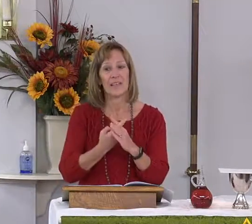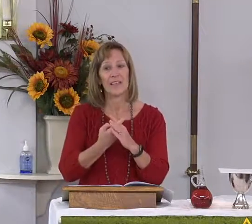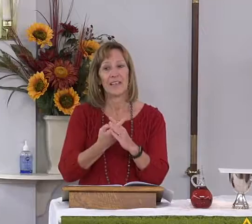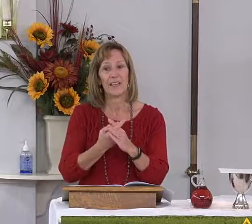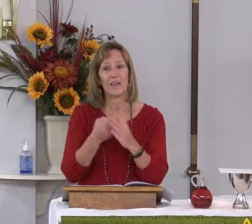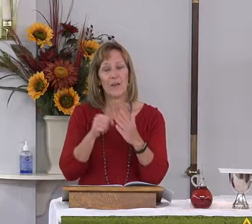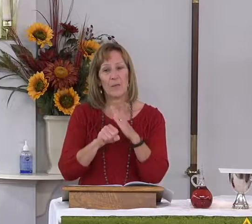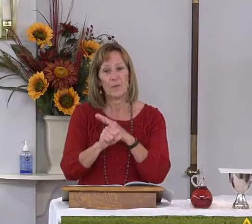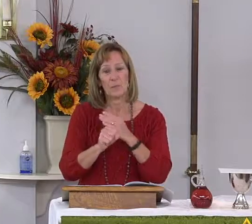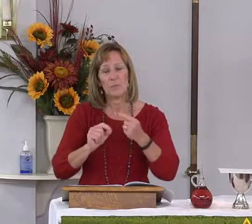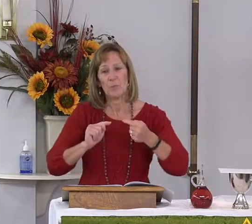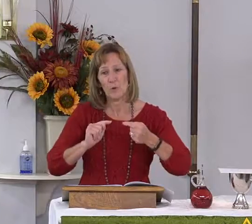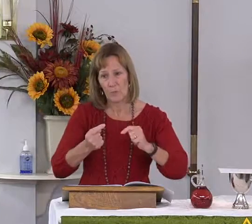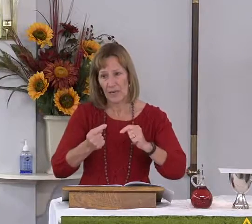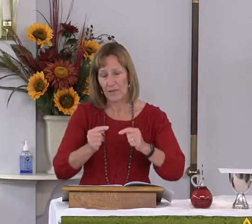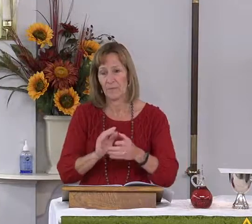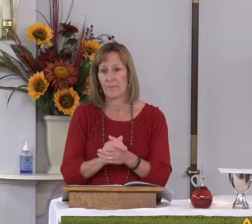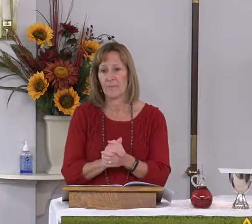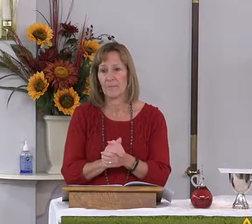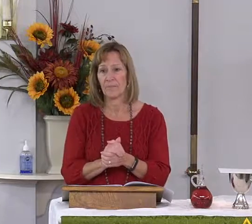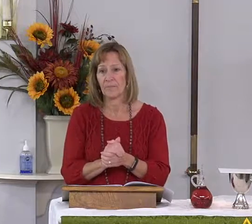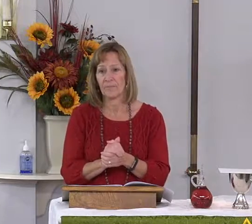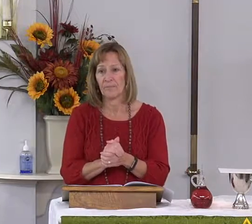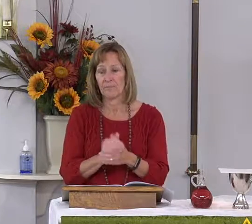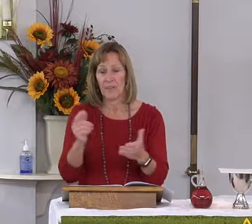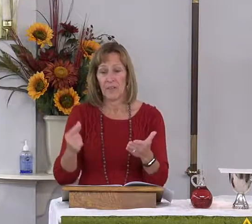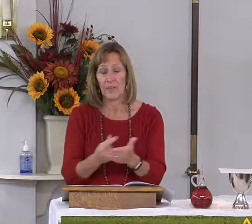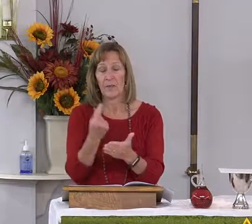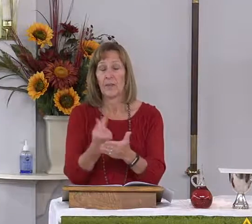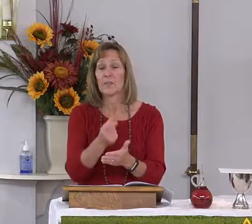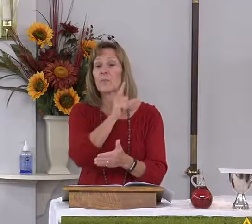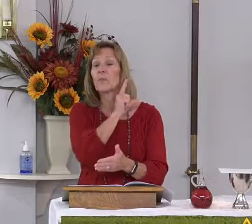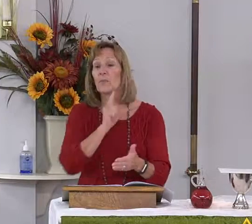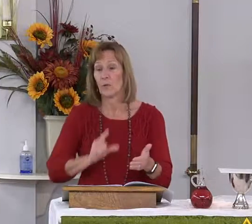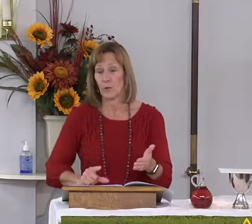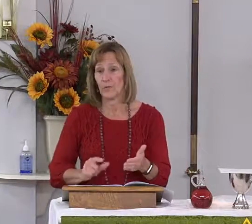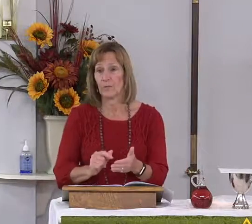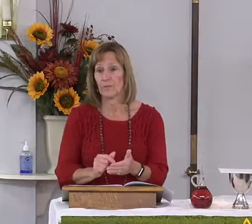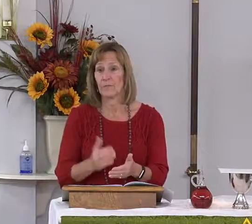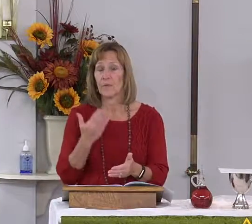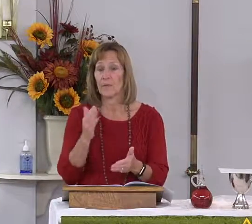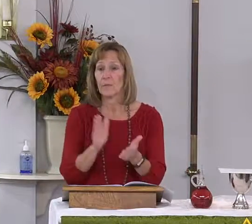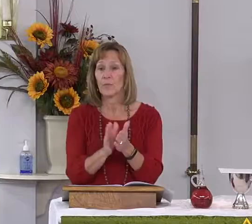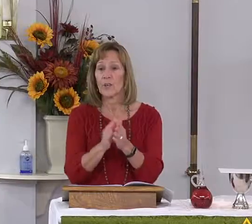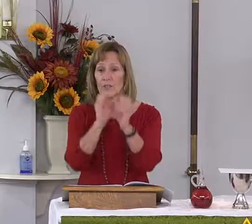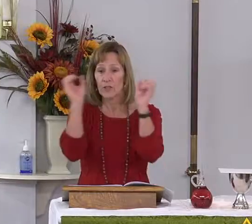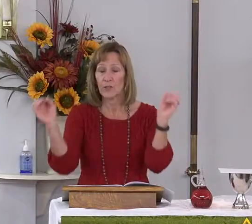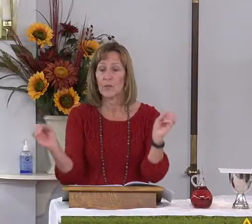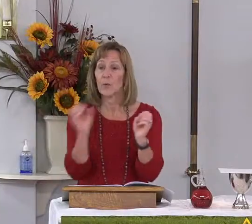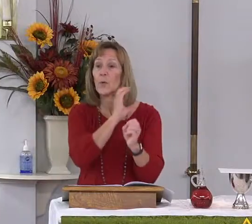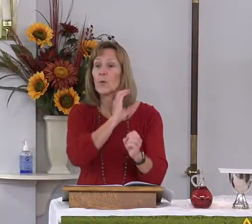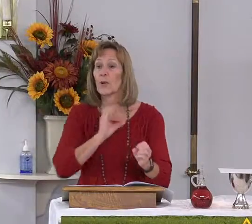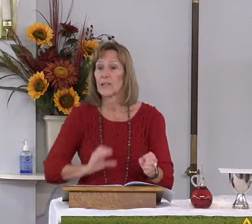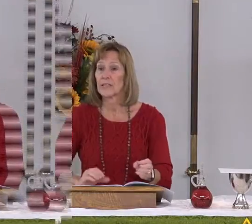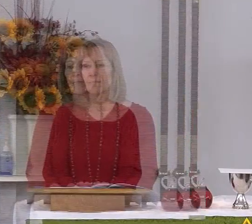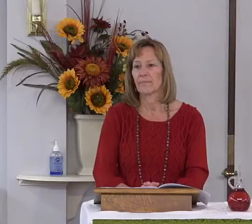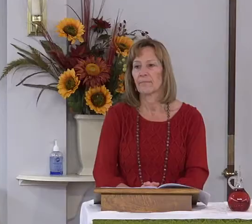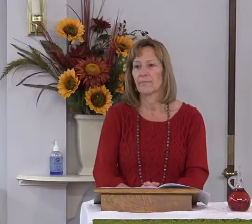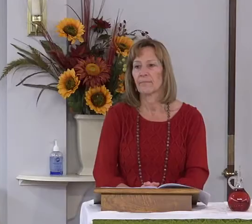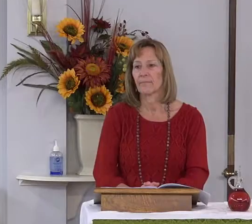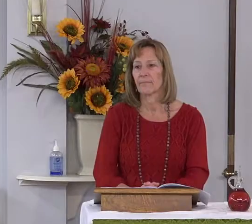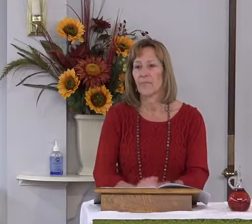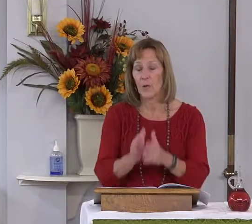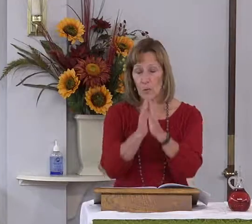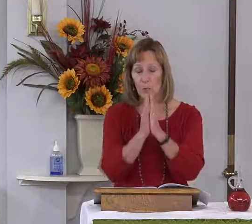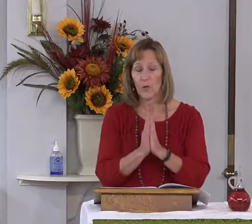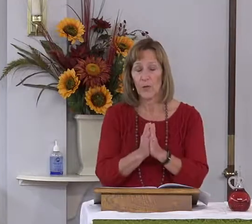the birth pangs. The Gospel of the Lord. Praise to you, O Christ. Please